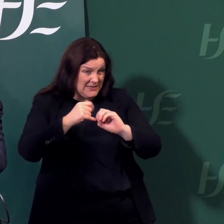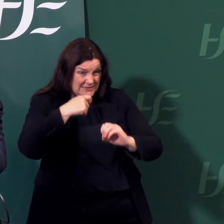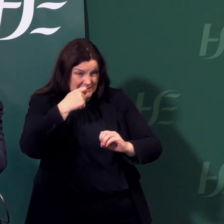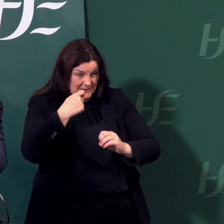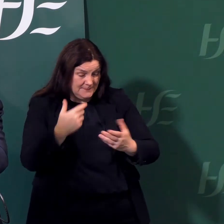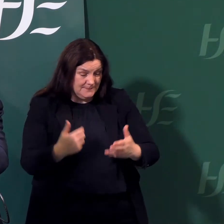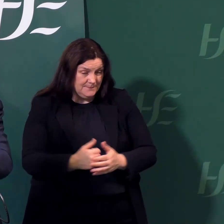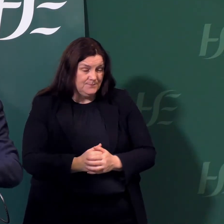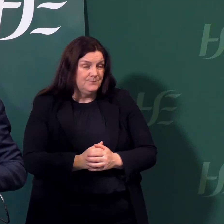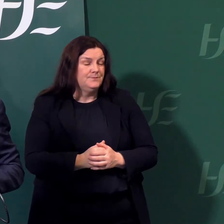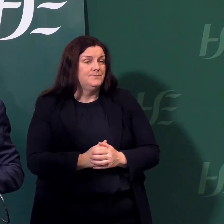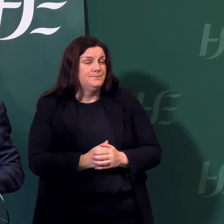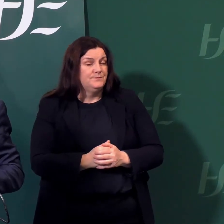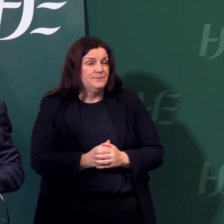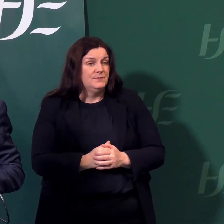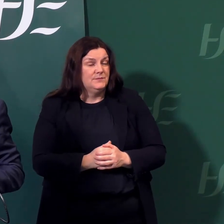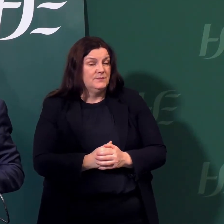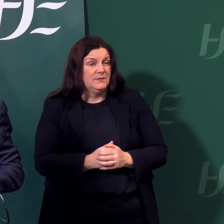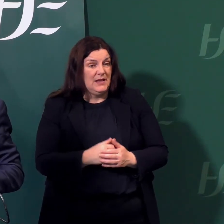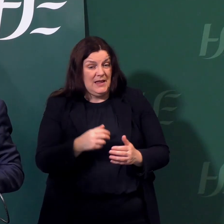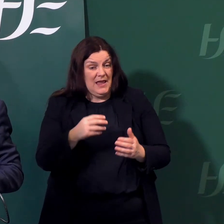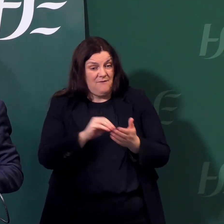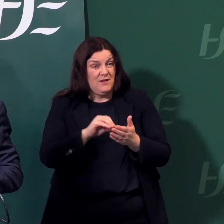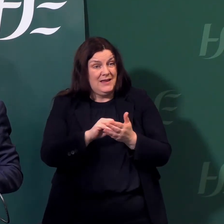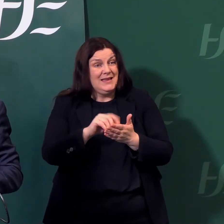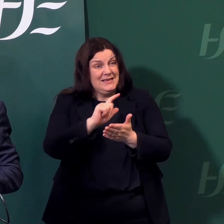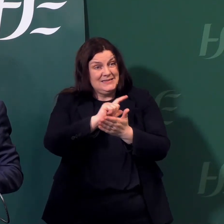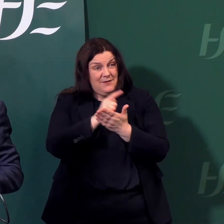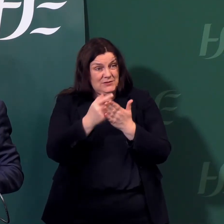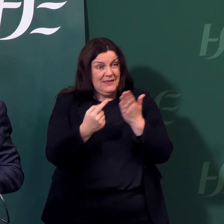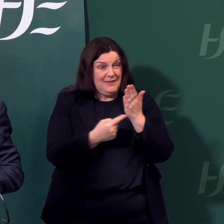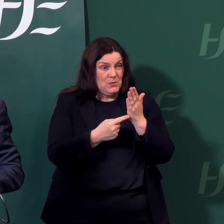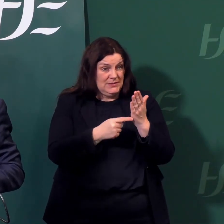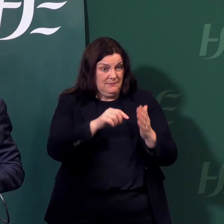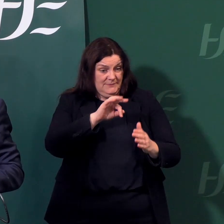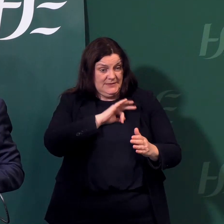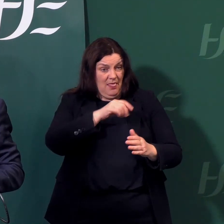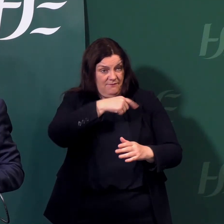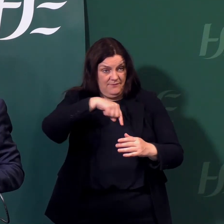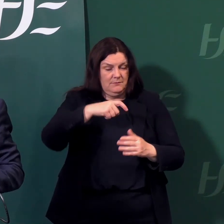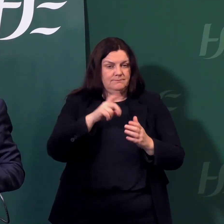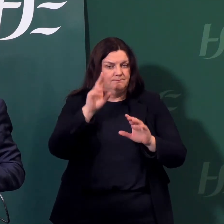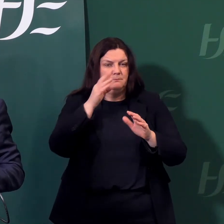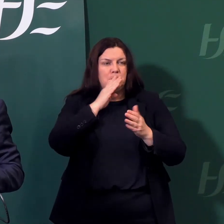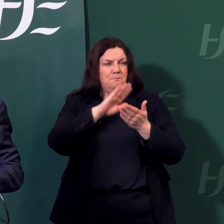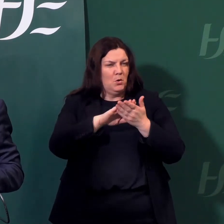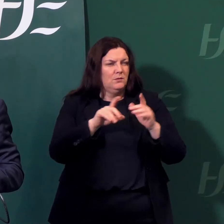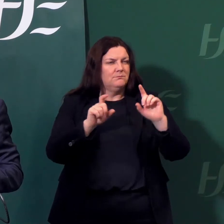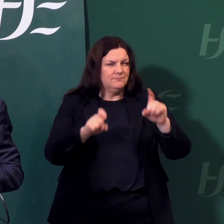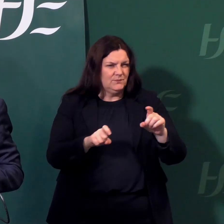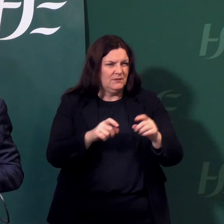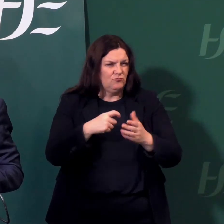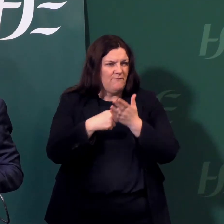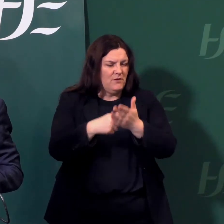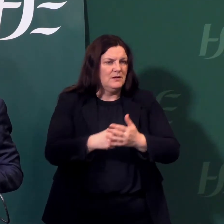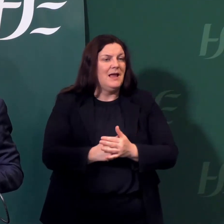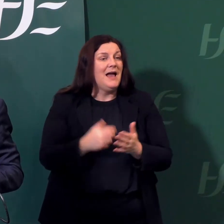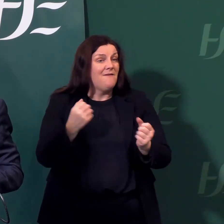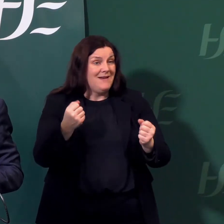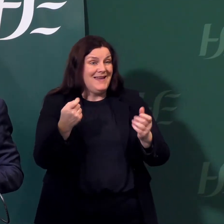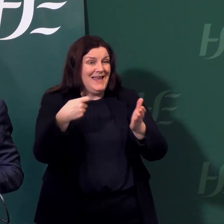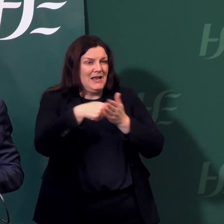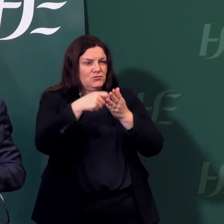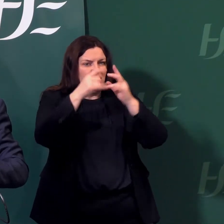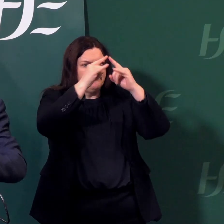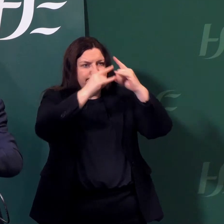over 38,000 and 17,000 of those coming from self-referrals. We've put in place extra sites, testing